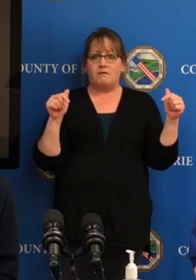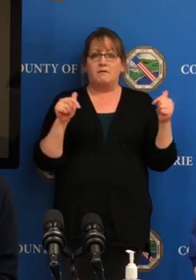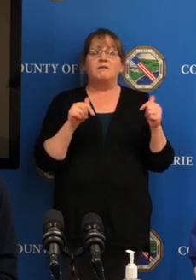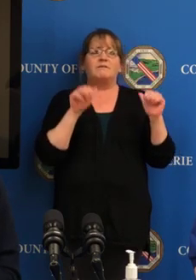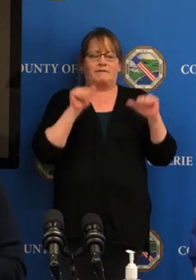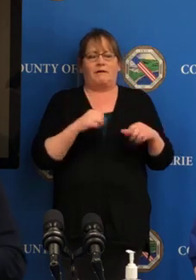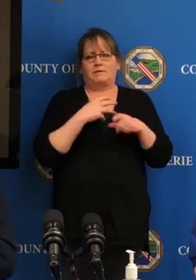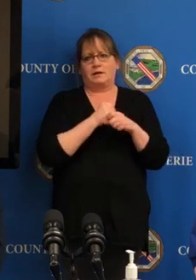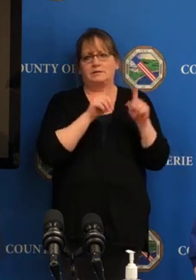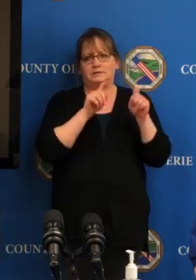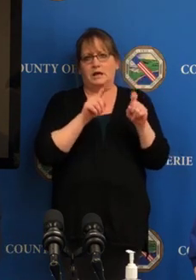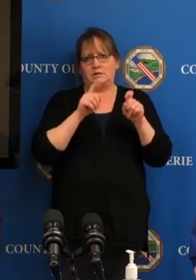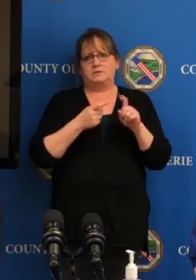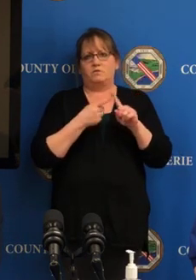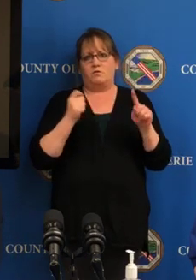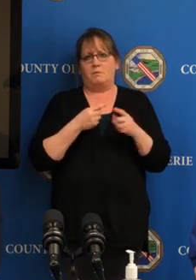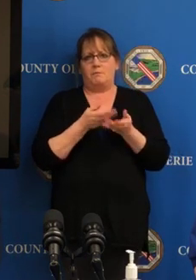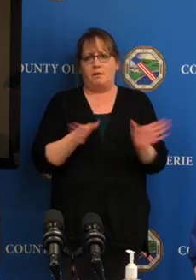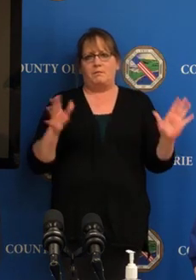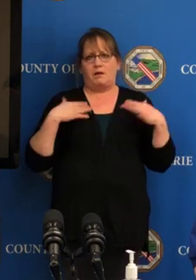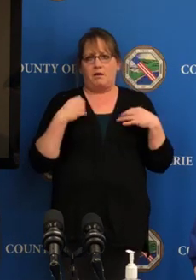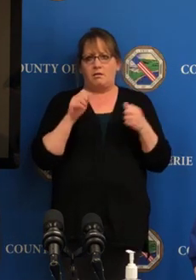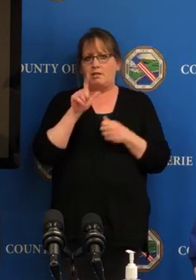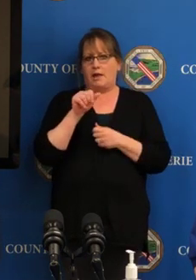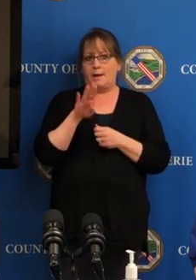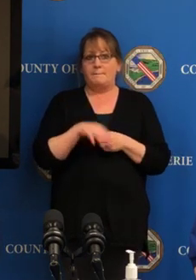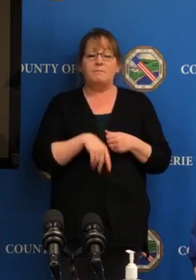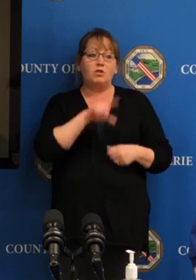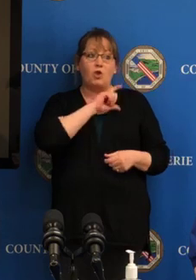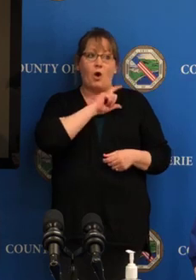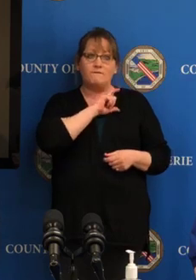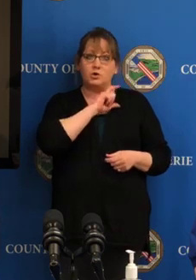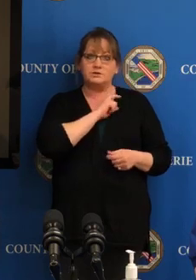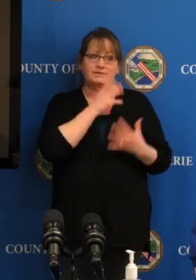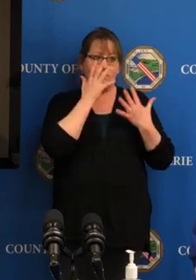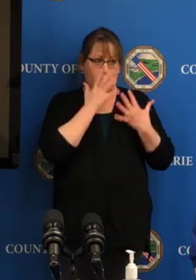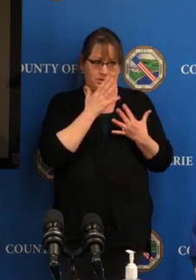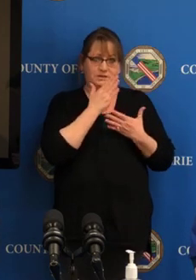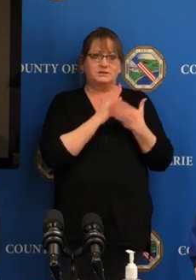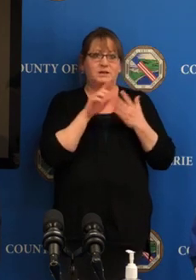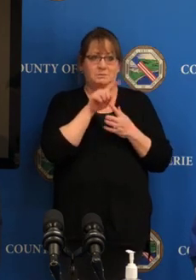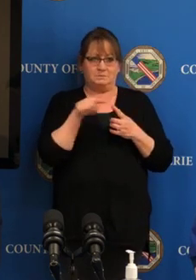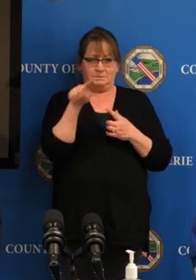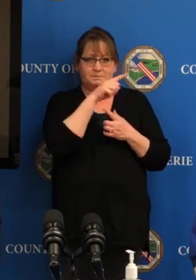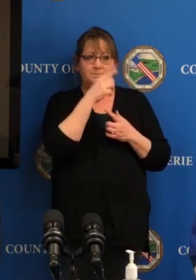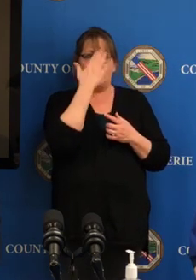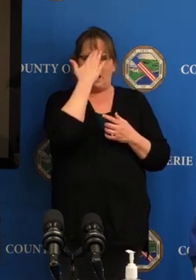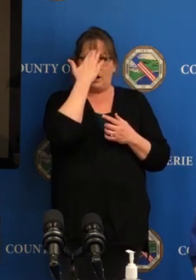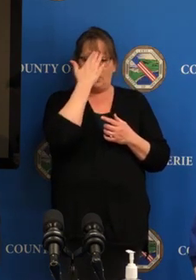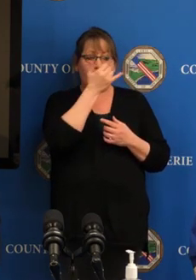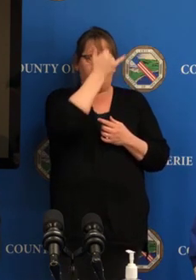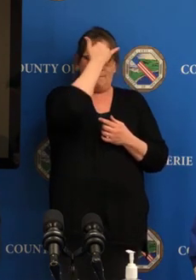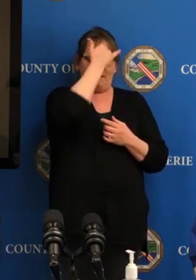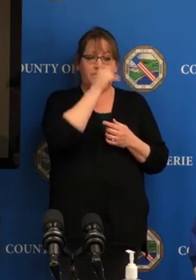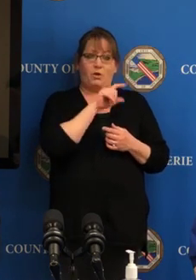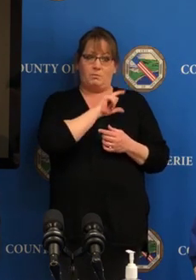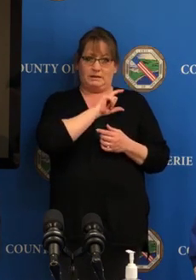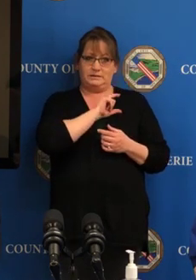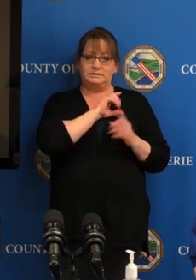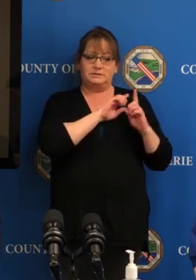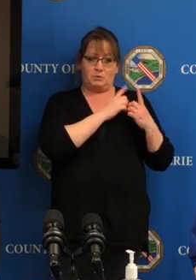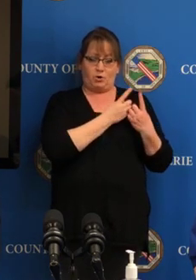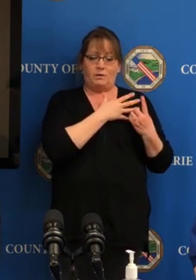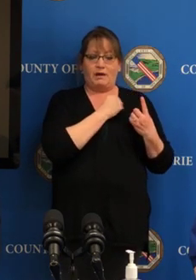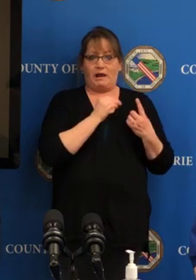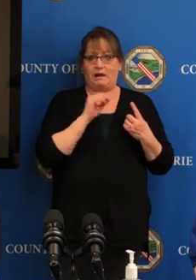eligible for a test from our public health lab. Law enforcement. Unfortunately, we've had some law enforcement. I know both the Buffalo PD as well as the Erie